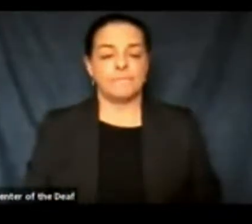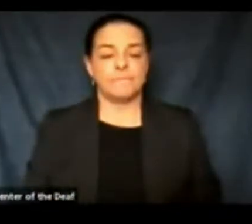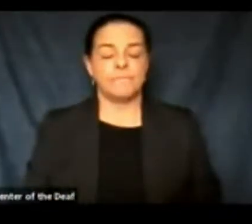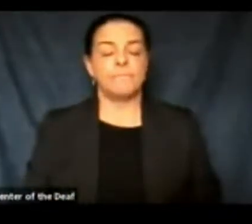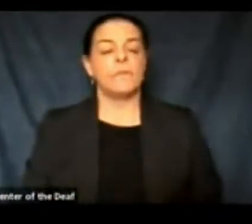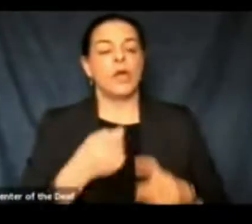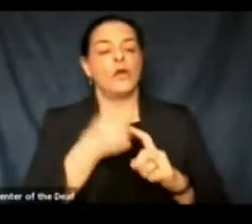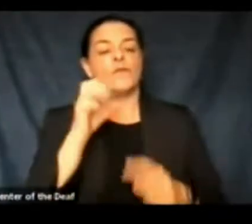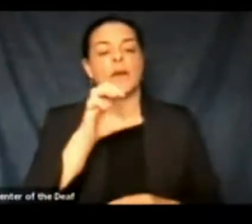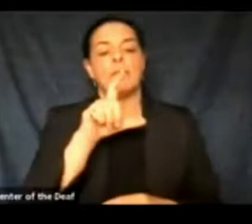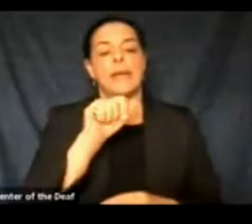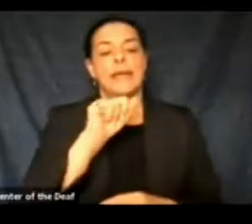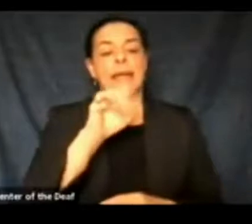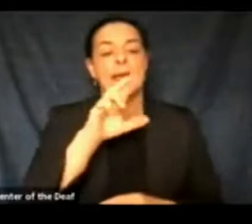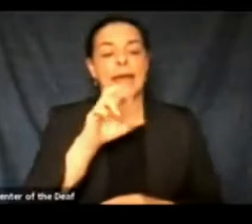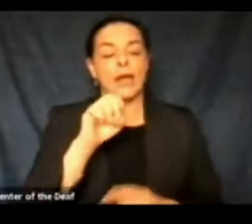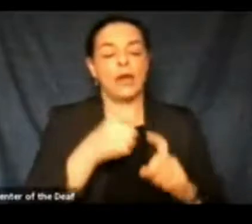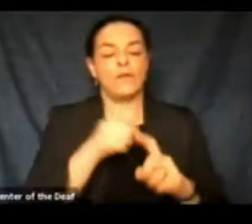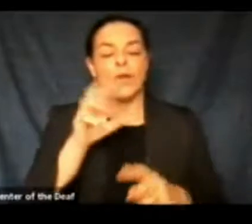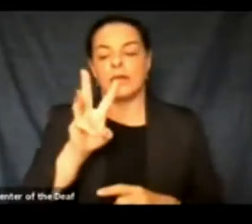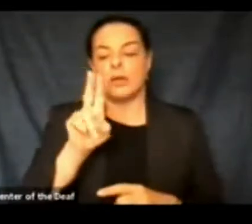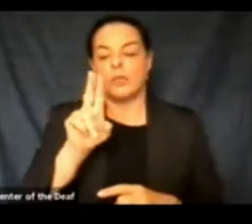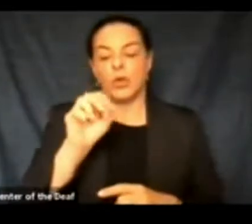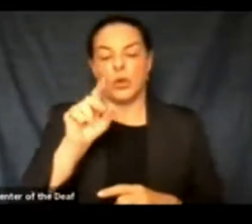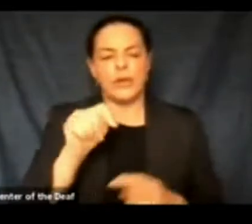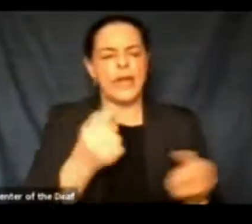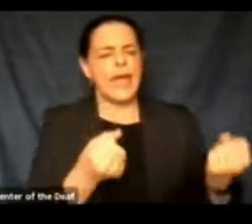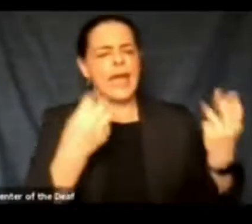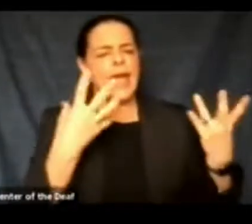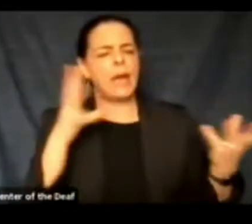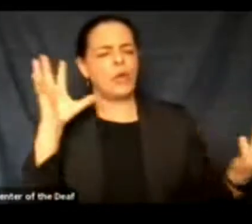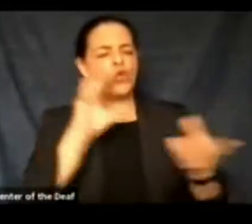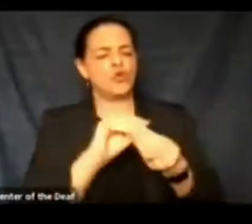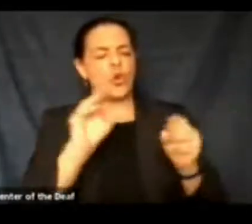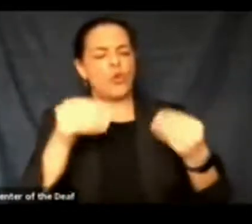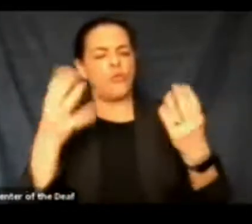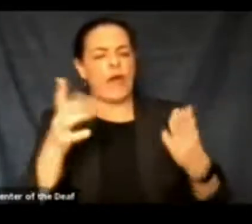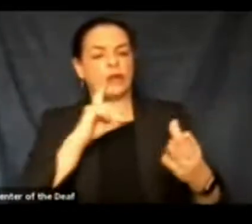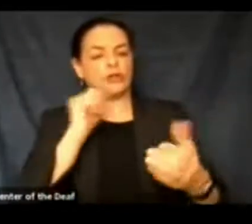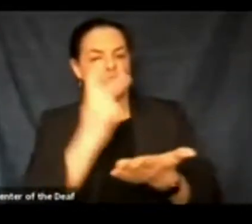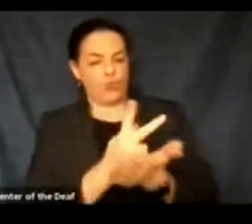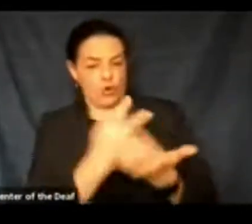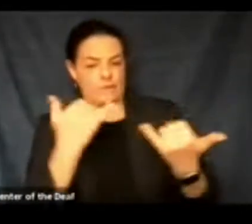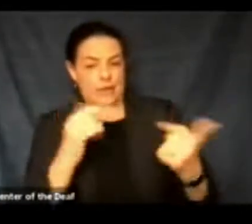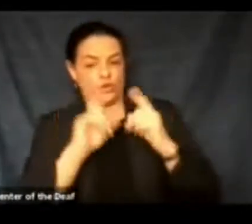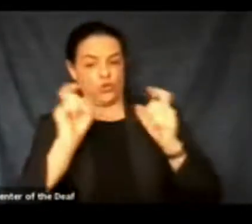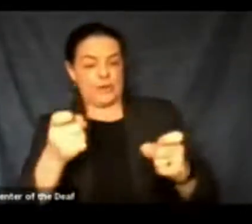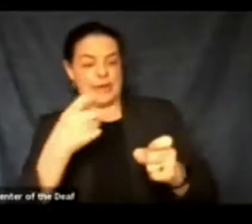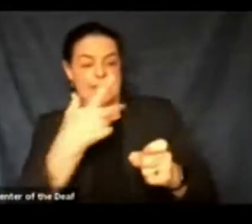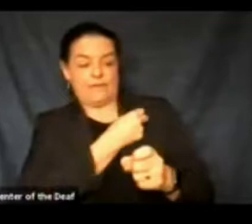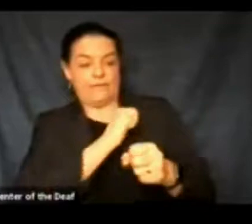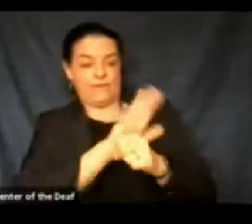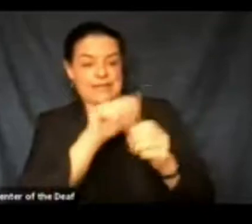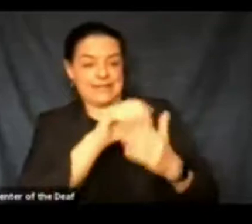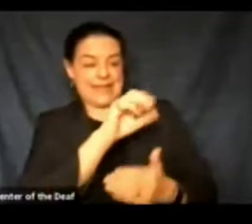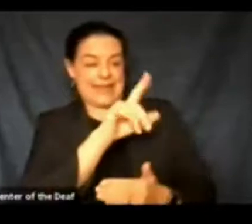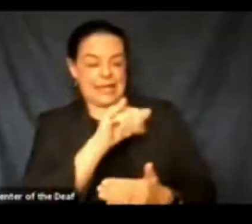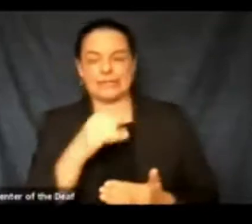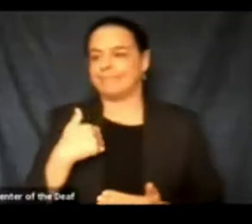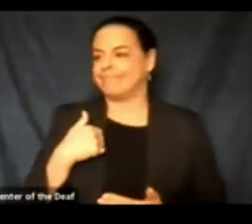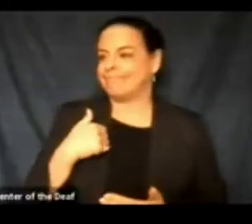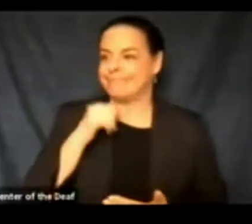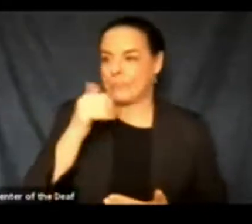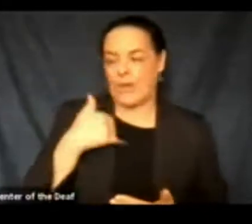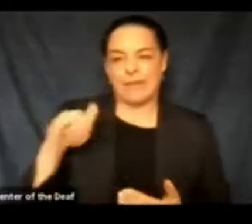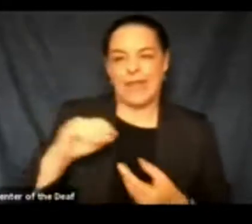From Claire with WUOT, how many total providers are currently approved to distribute vaccines in the county? I do not have that number